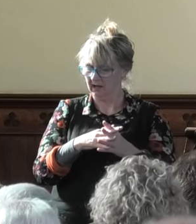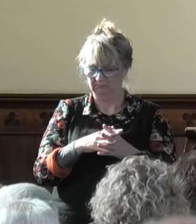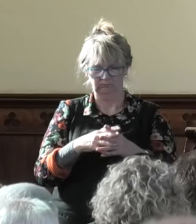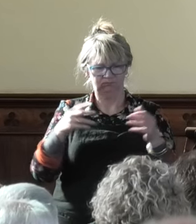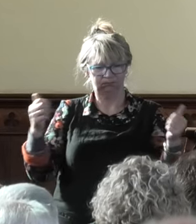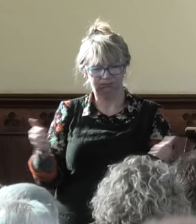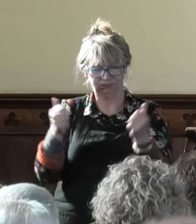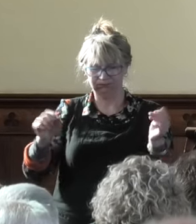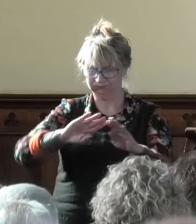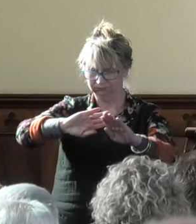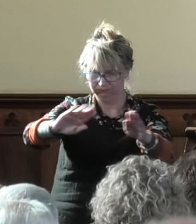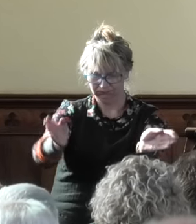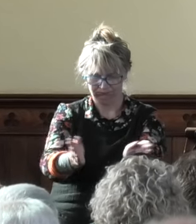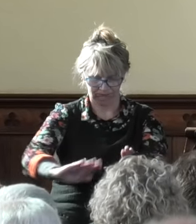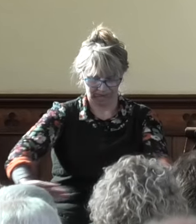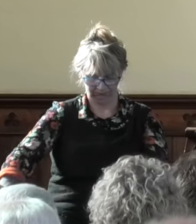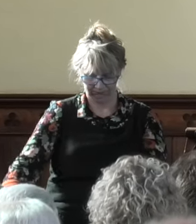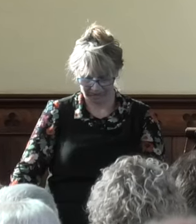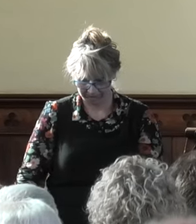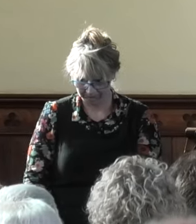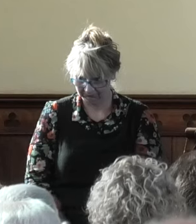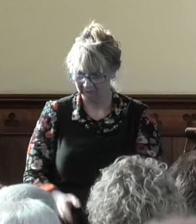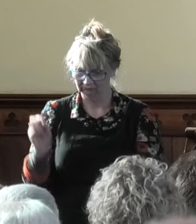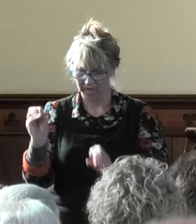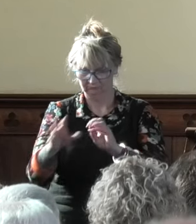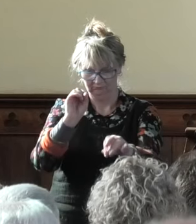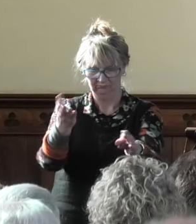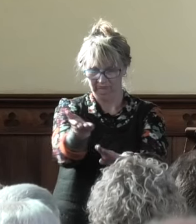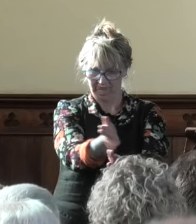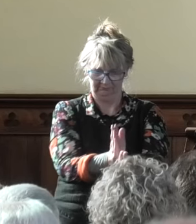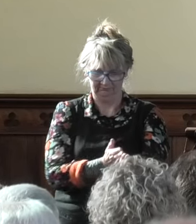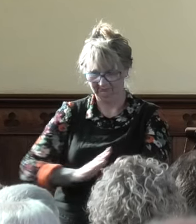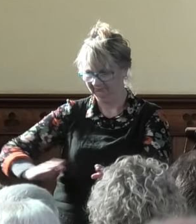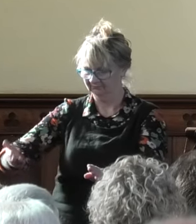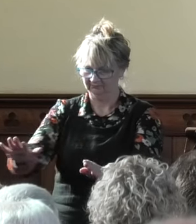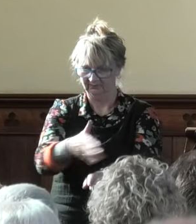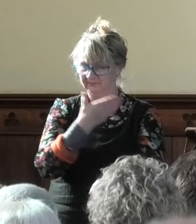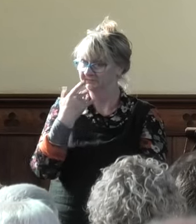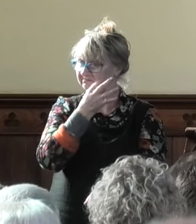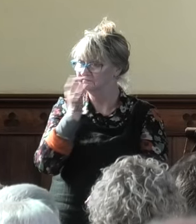an enormous hourglass shape as big as the backyard and filled it with edged garden beds.